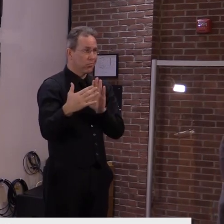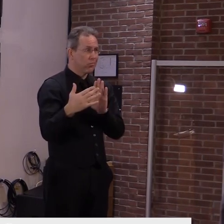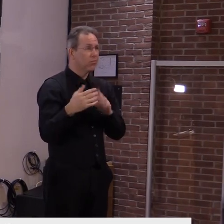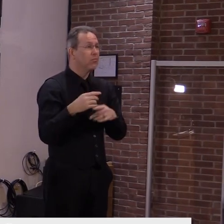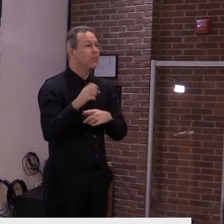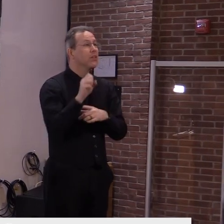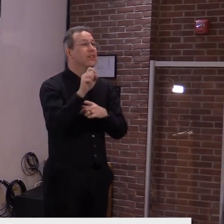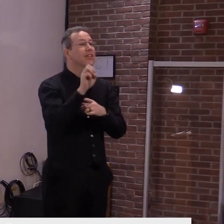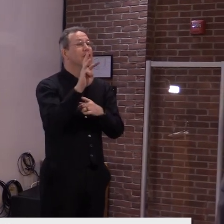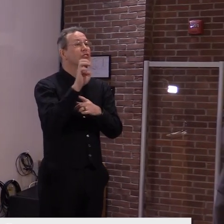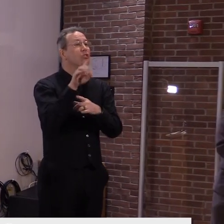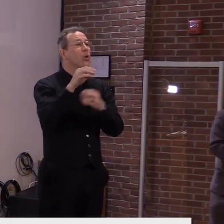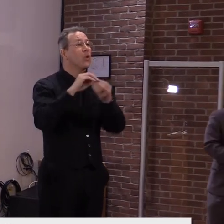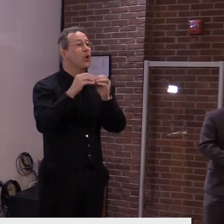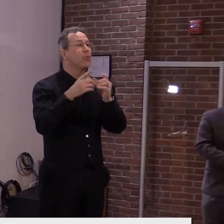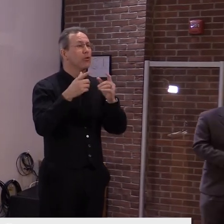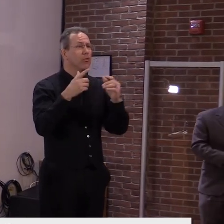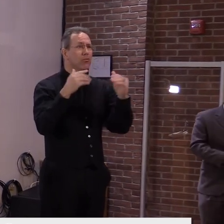before.